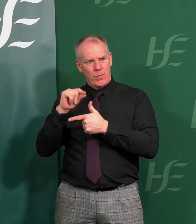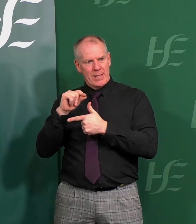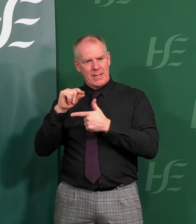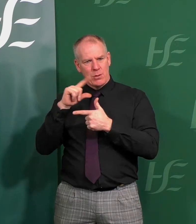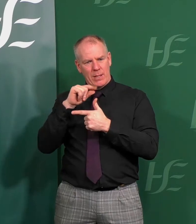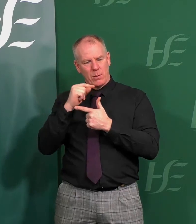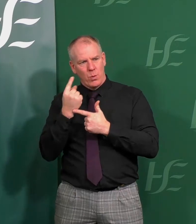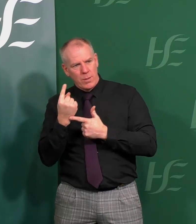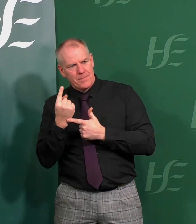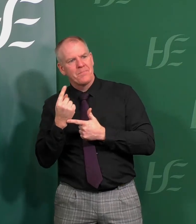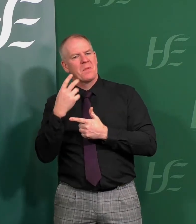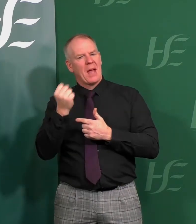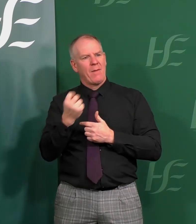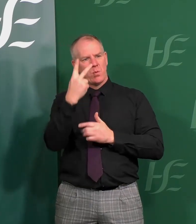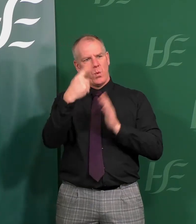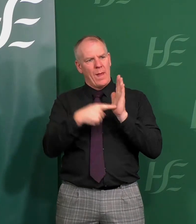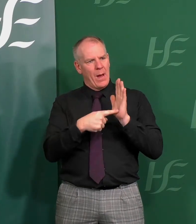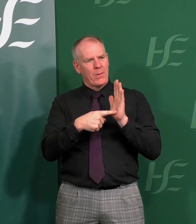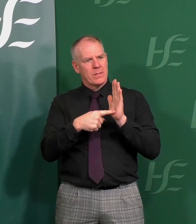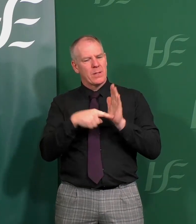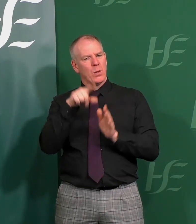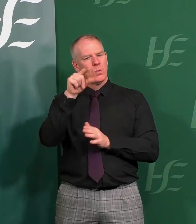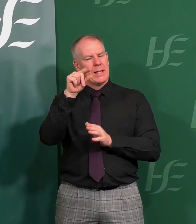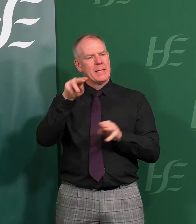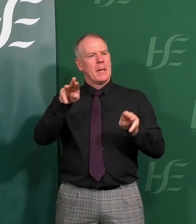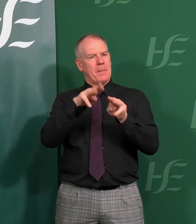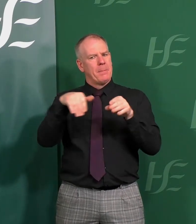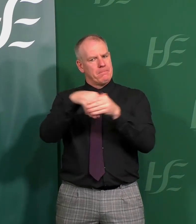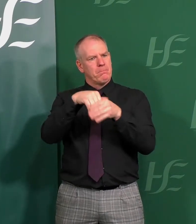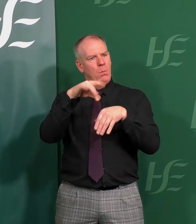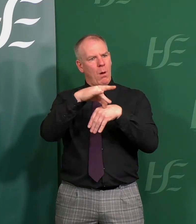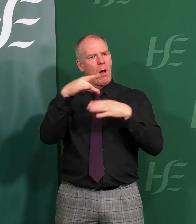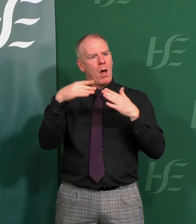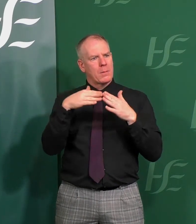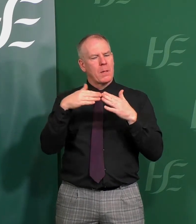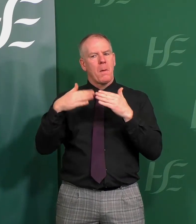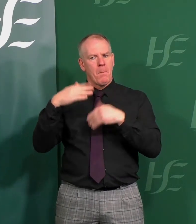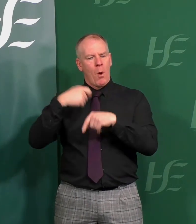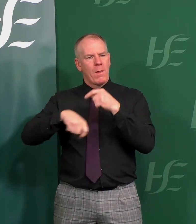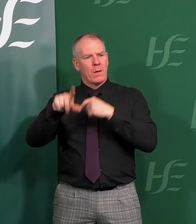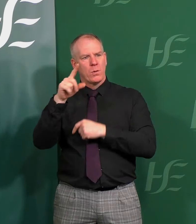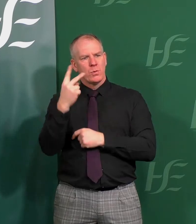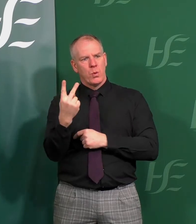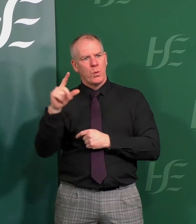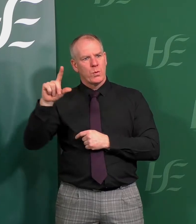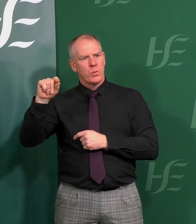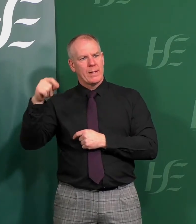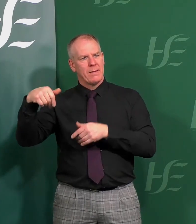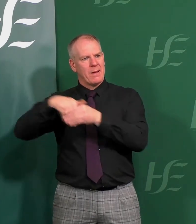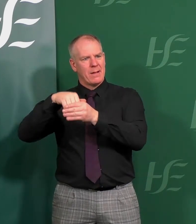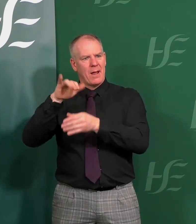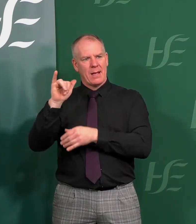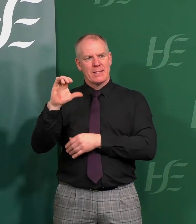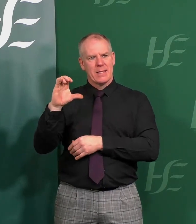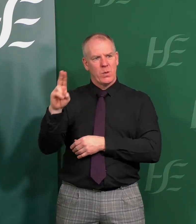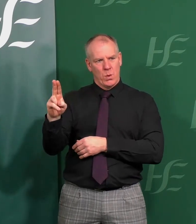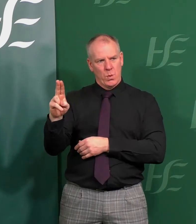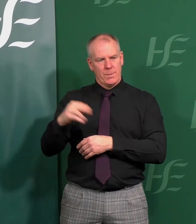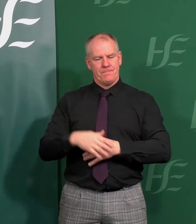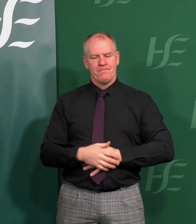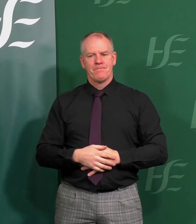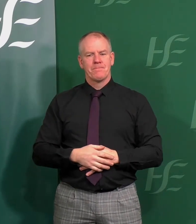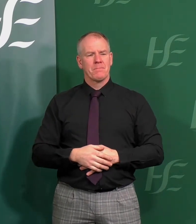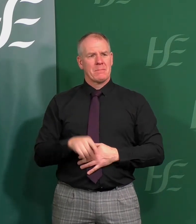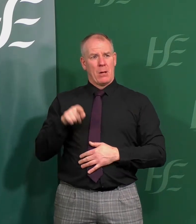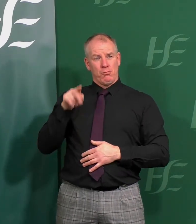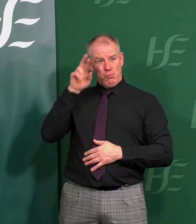2021, we had over about 2,020 people in hospital and about 220 people in ICU. But at that time,